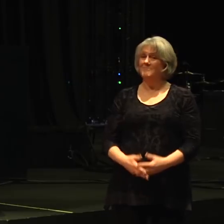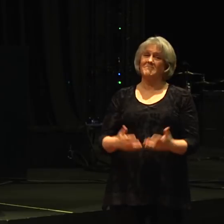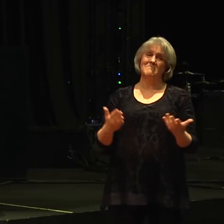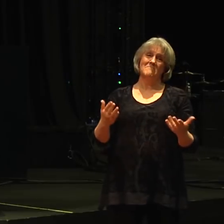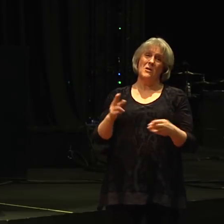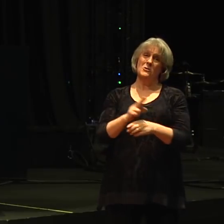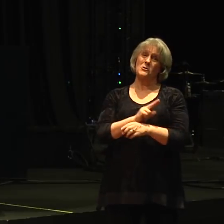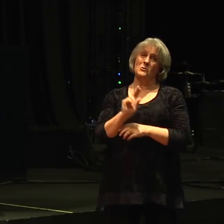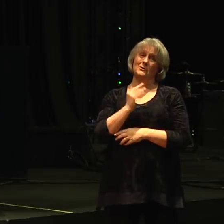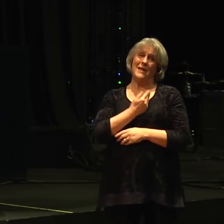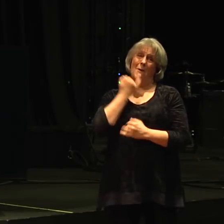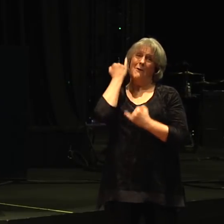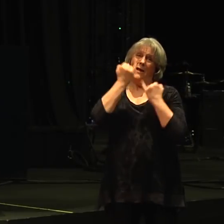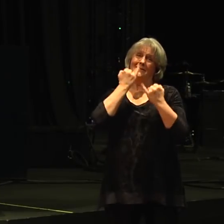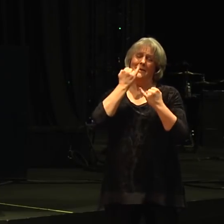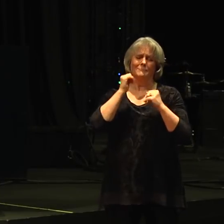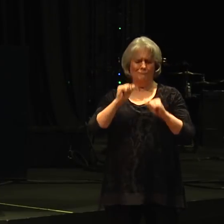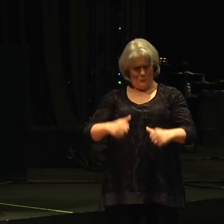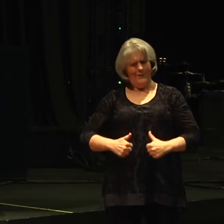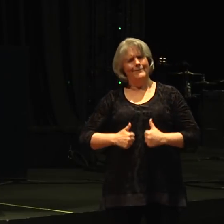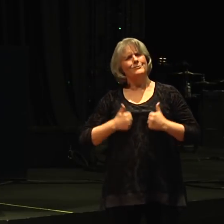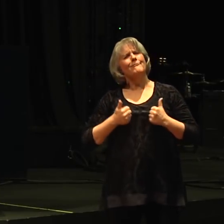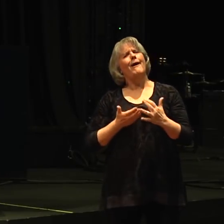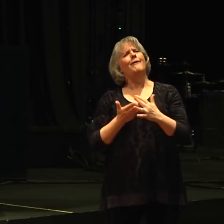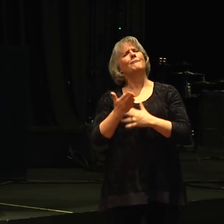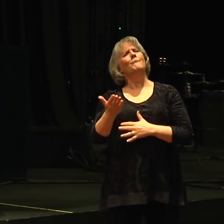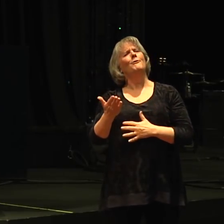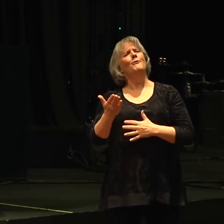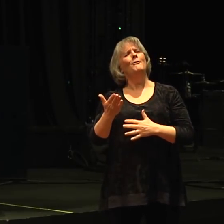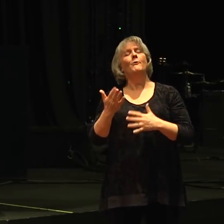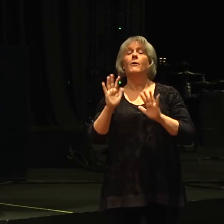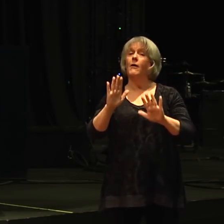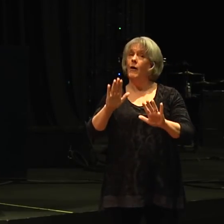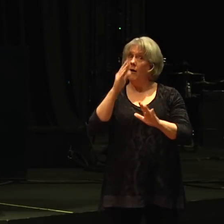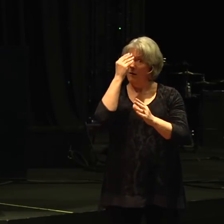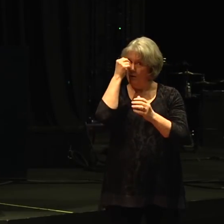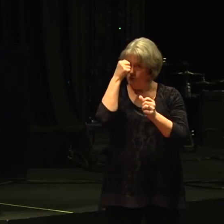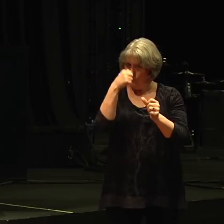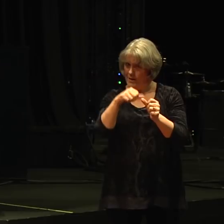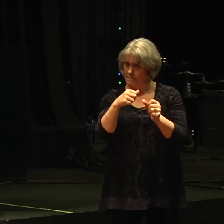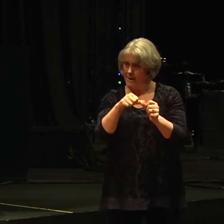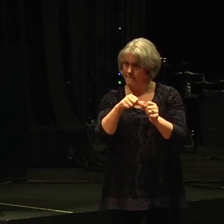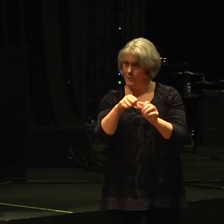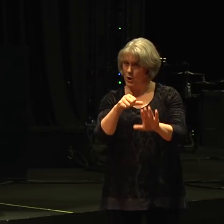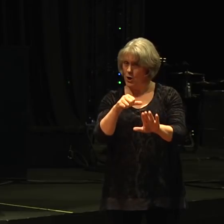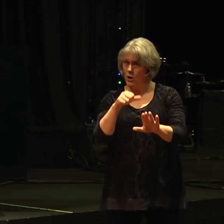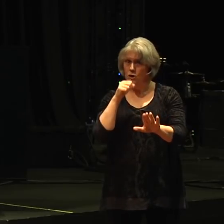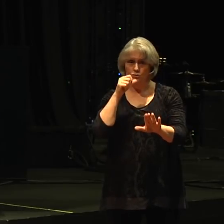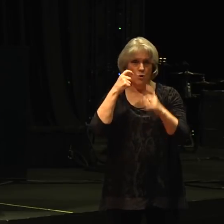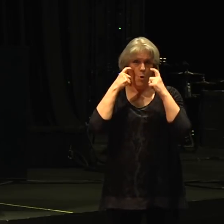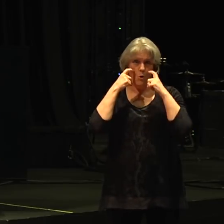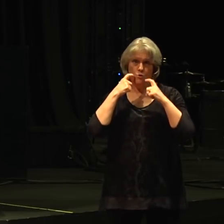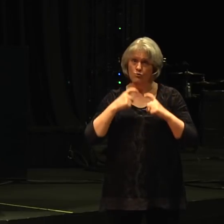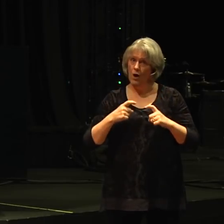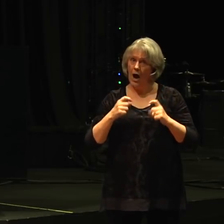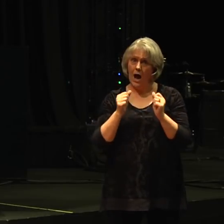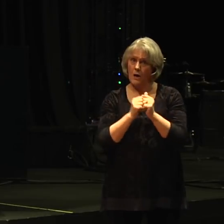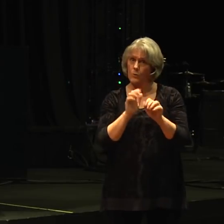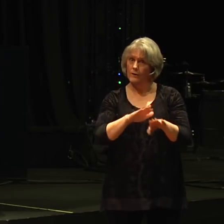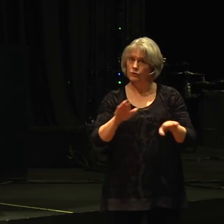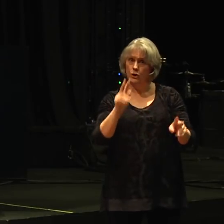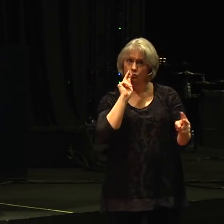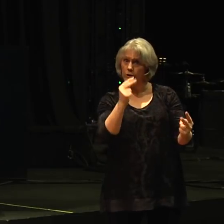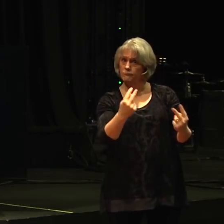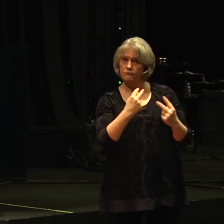Use these tips to thrive in quarantine. And as a friendly closing reminder, don't cry in front of the little